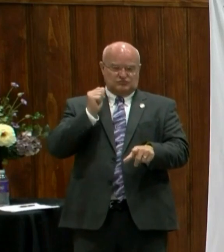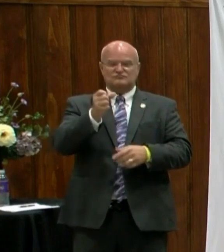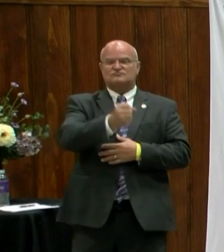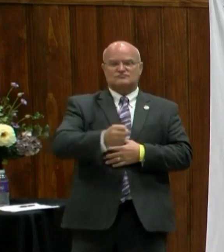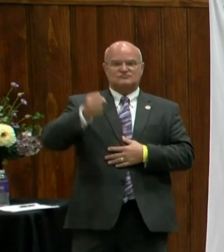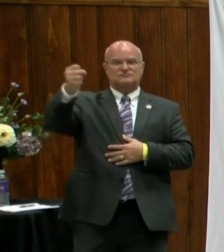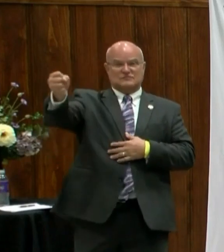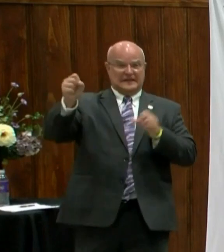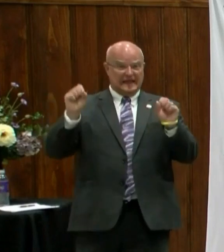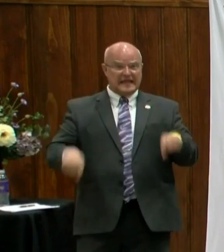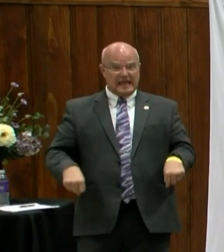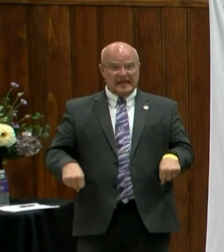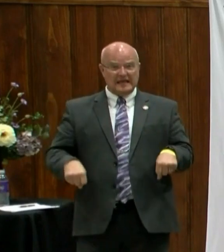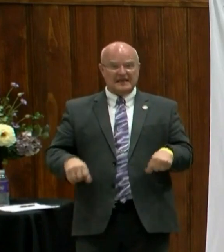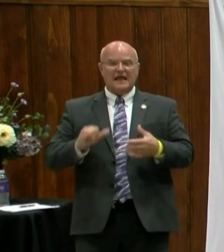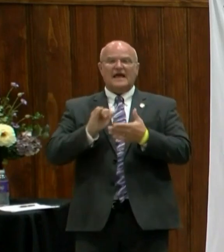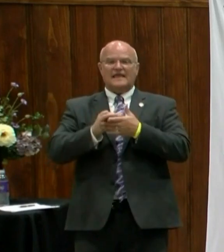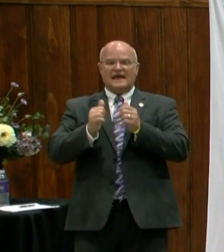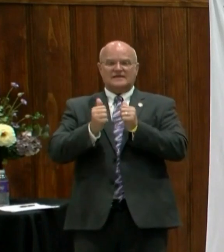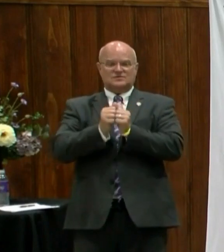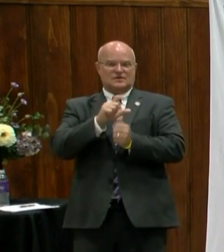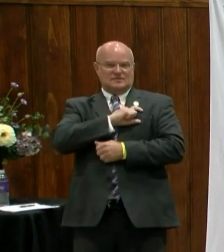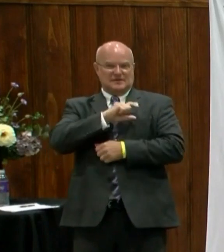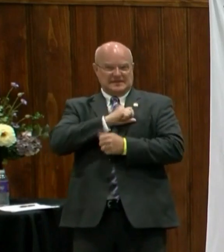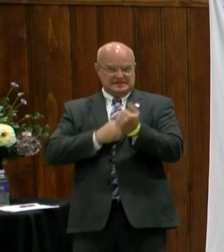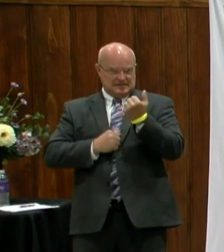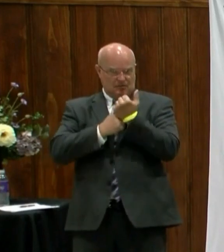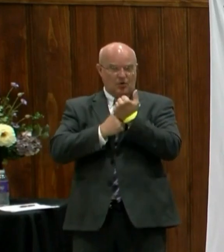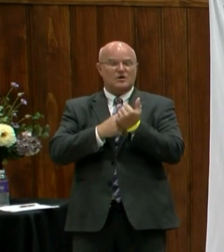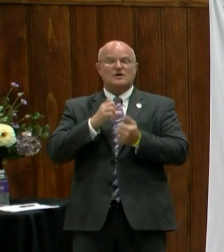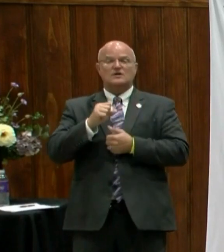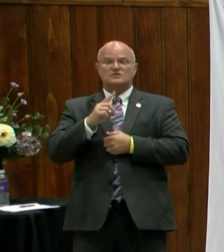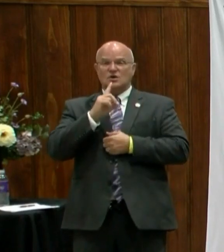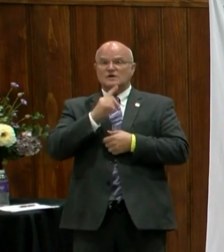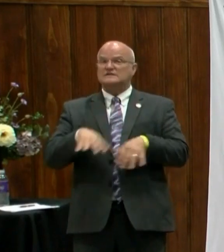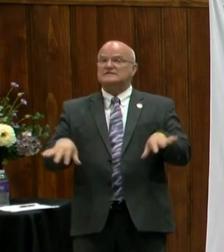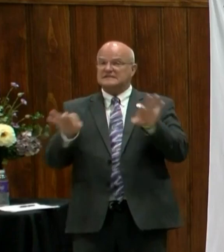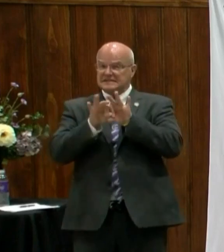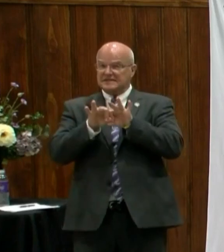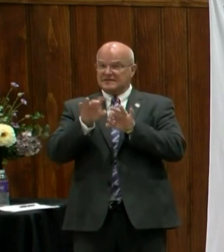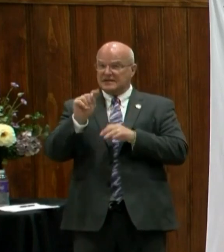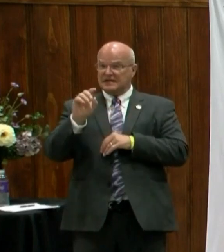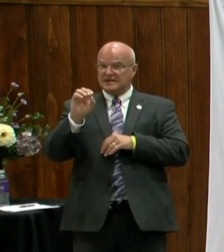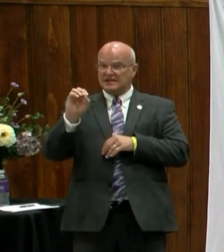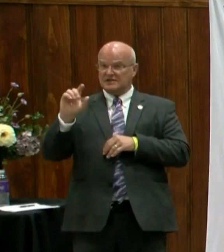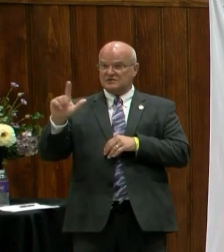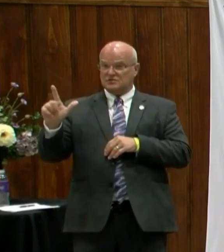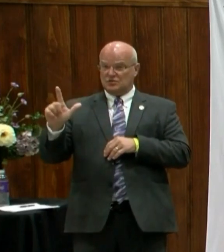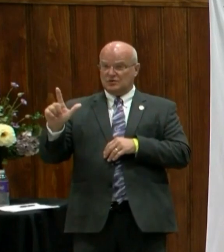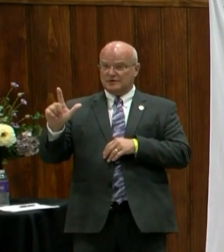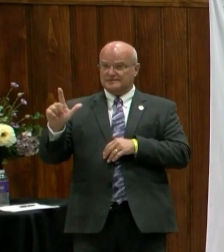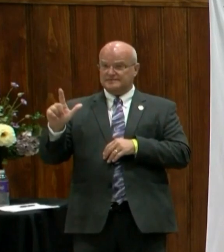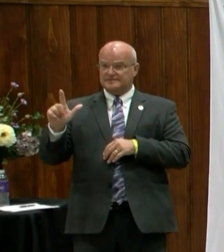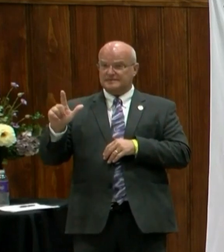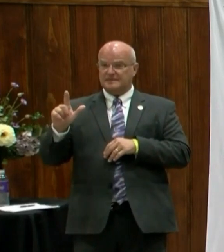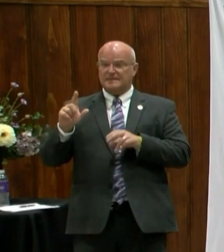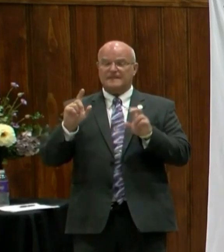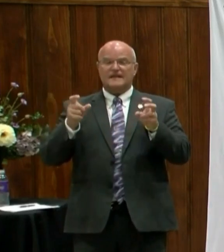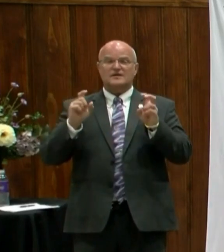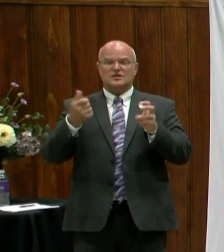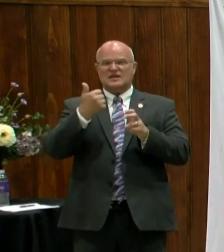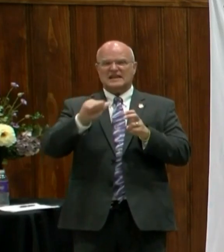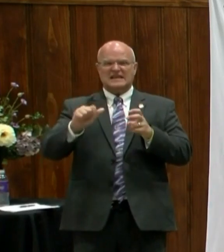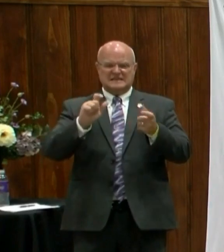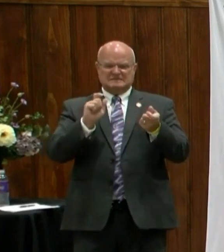their guidelines, and that's with law enforcement support. So it is a significant tool there. And in terms of